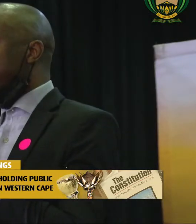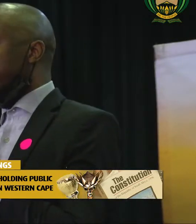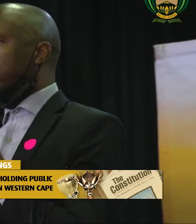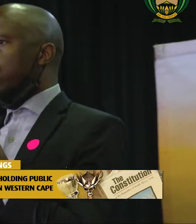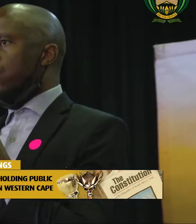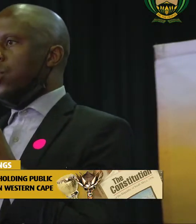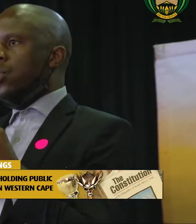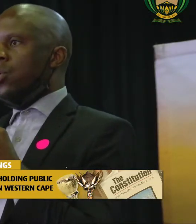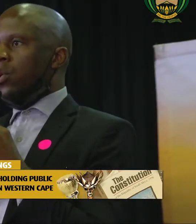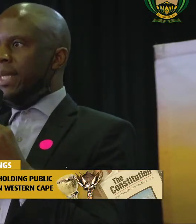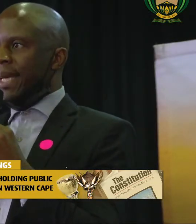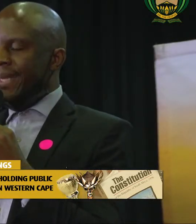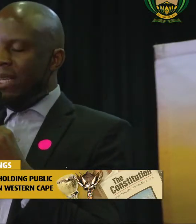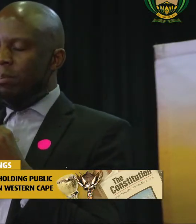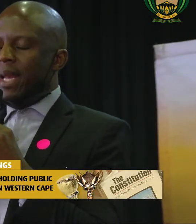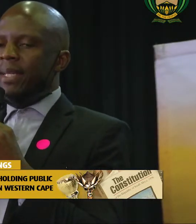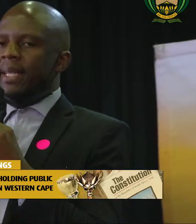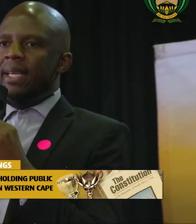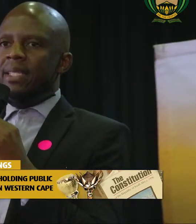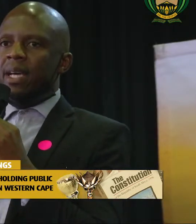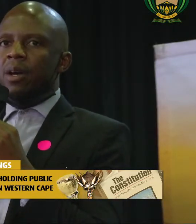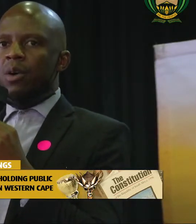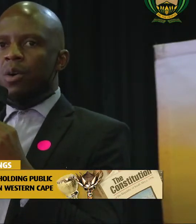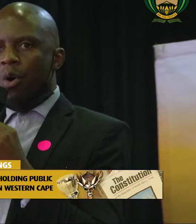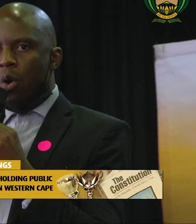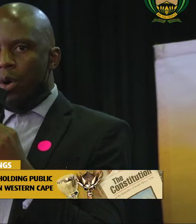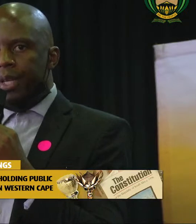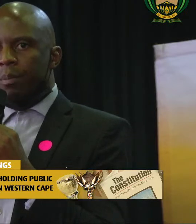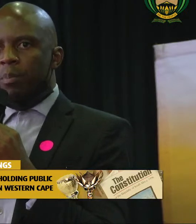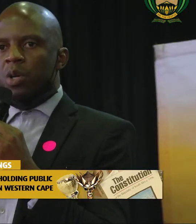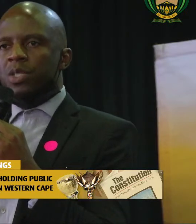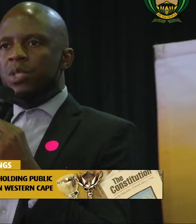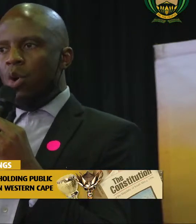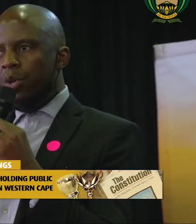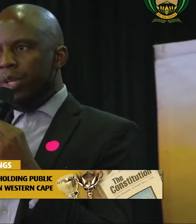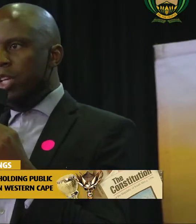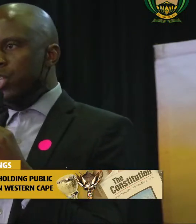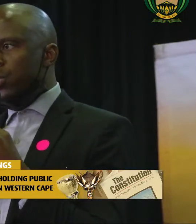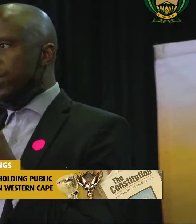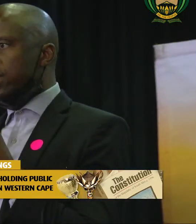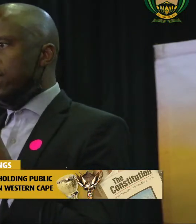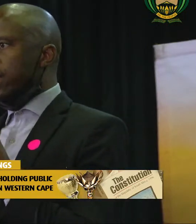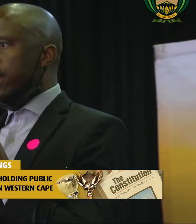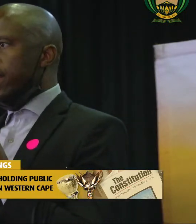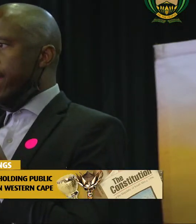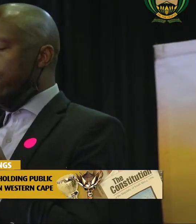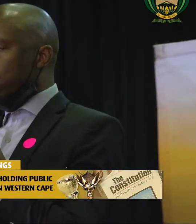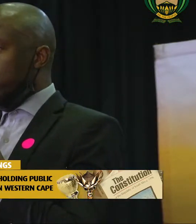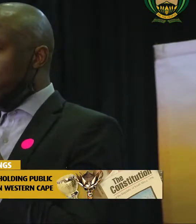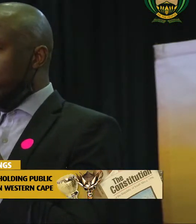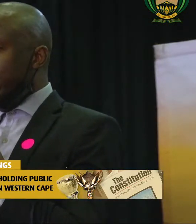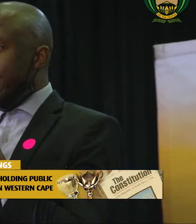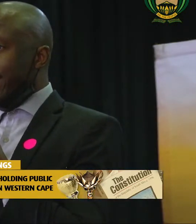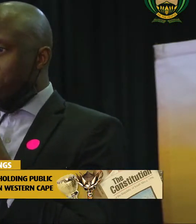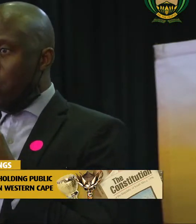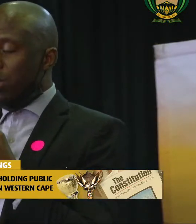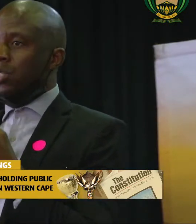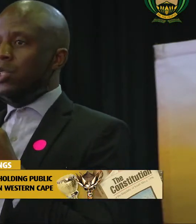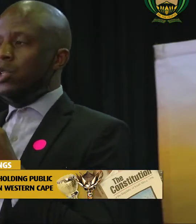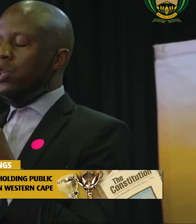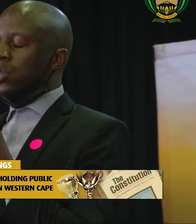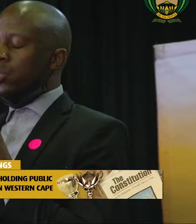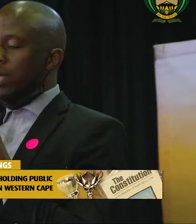committee will then deliberate later on the reports, on the issues, and consolidate a